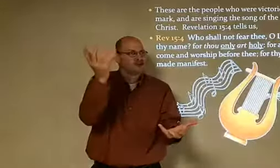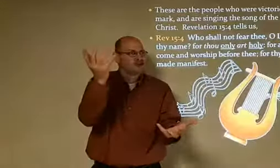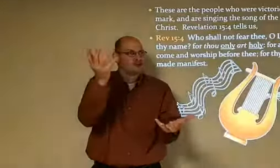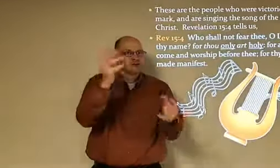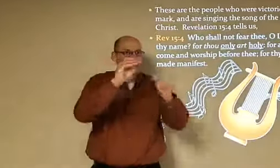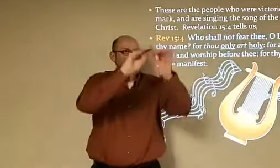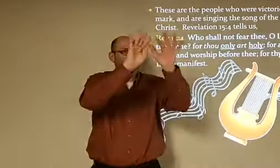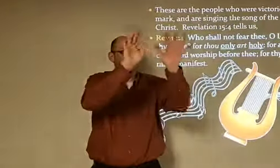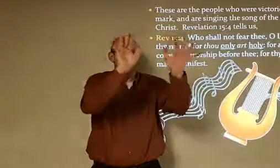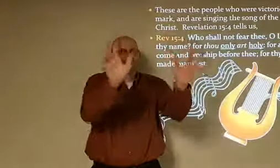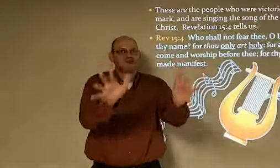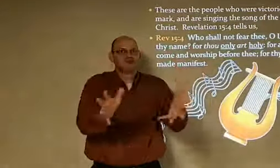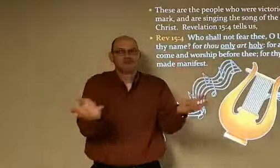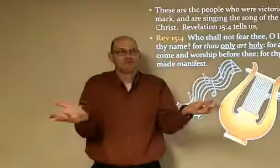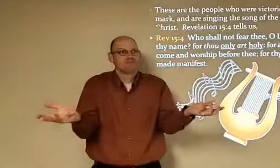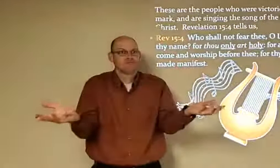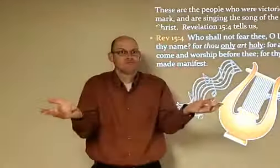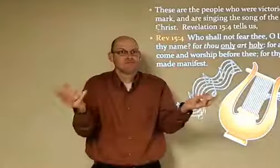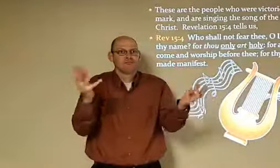Before Jesus came, he was a spirit.